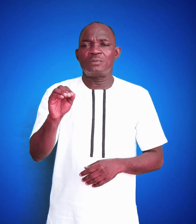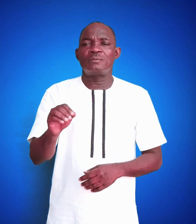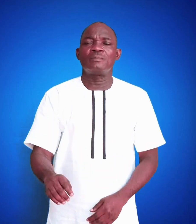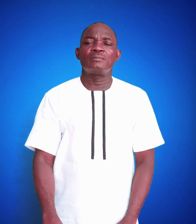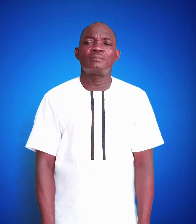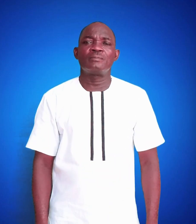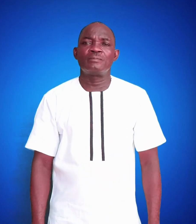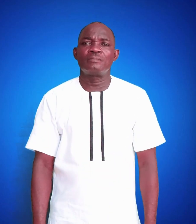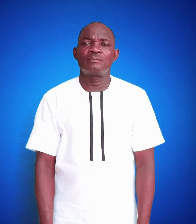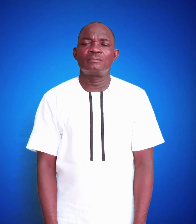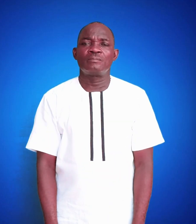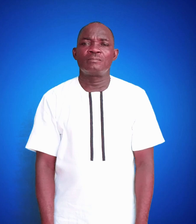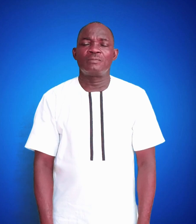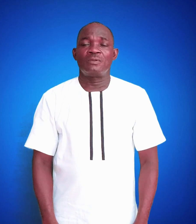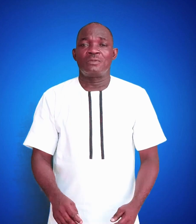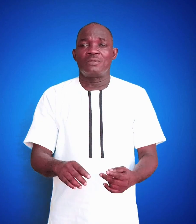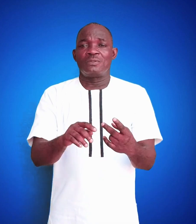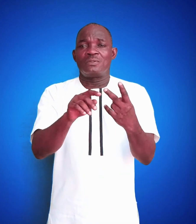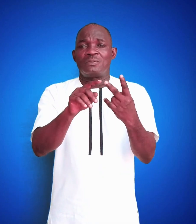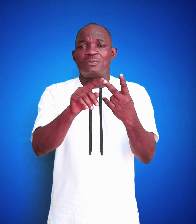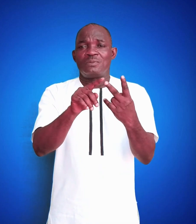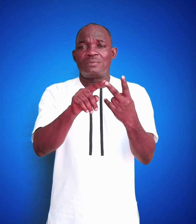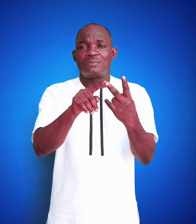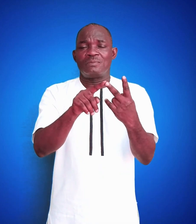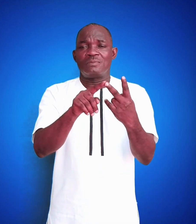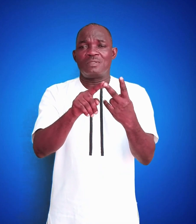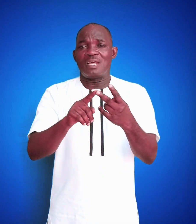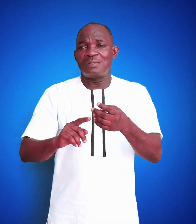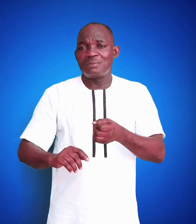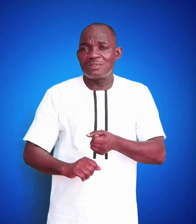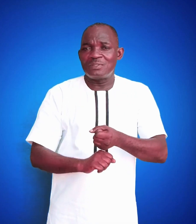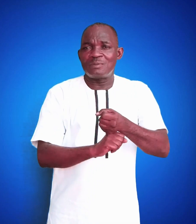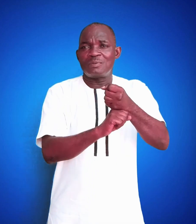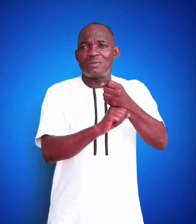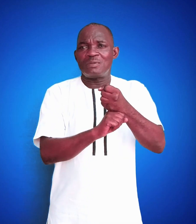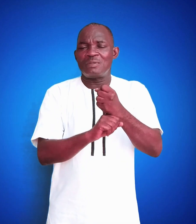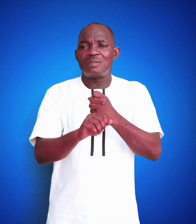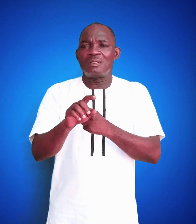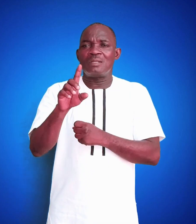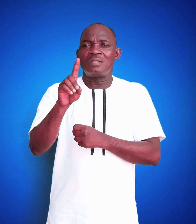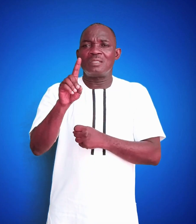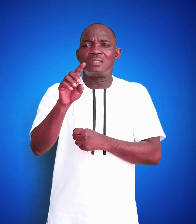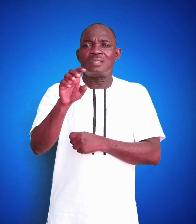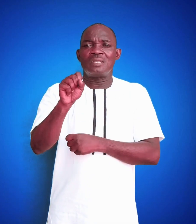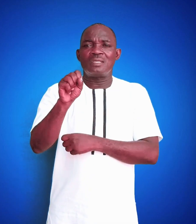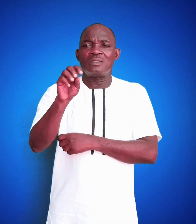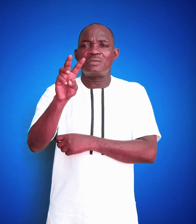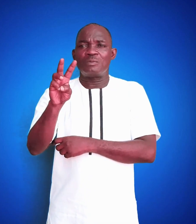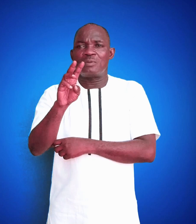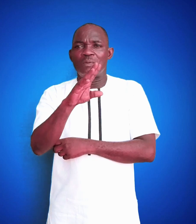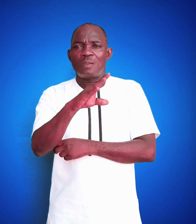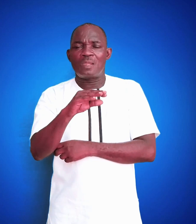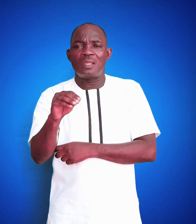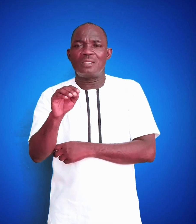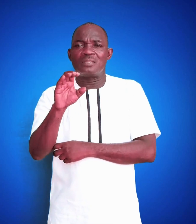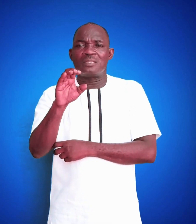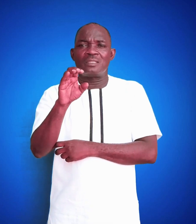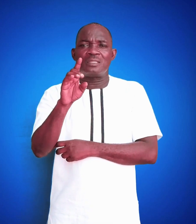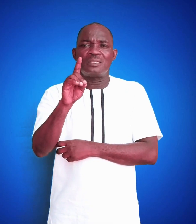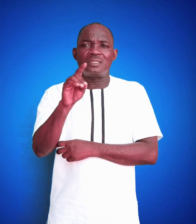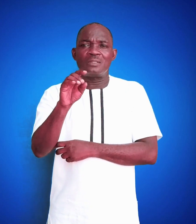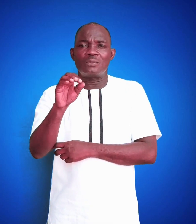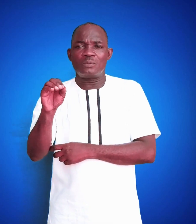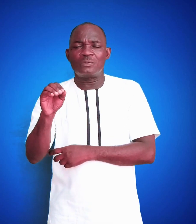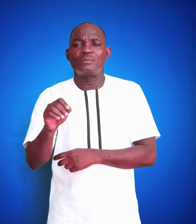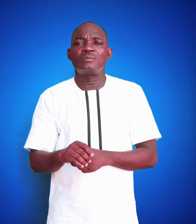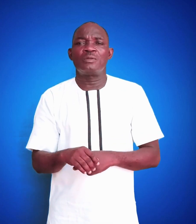CDOs. 2. Support DSW and